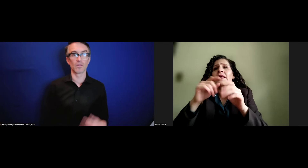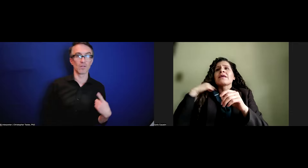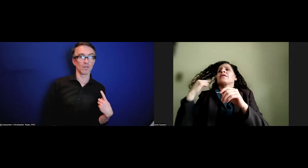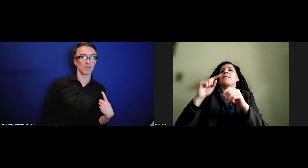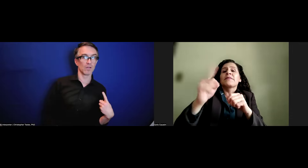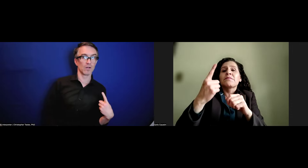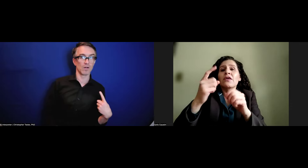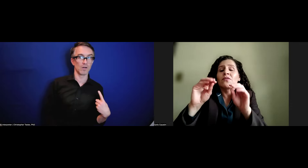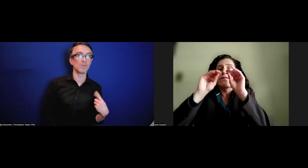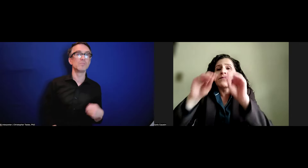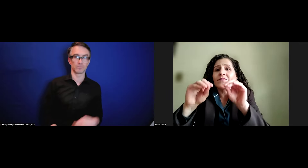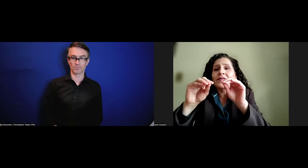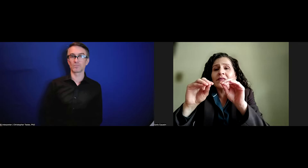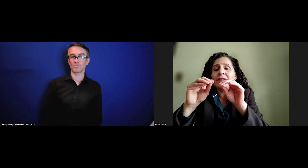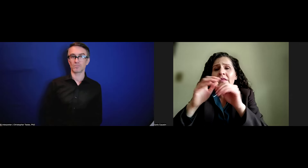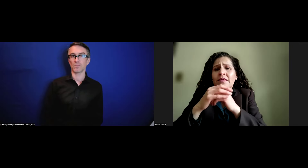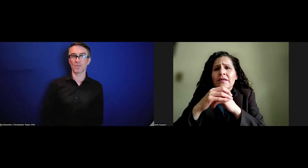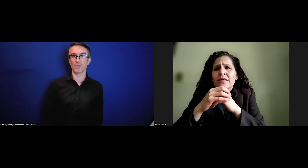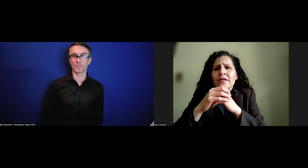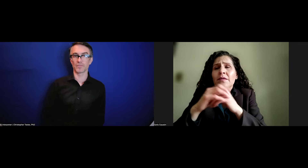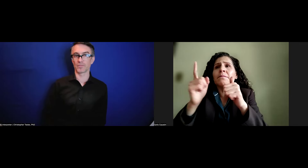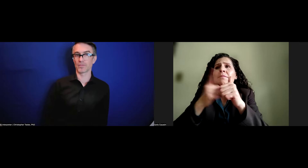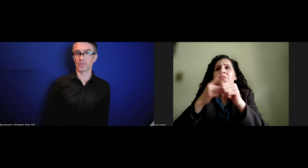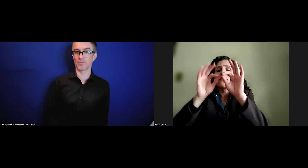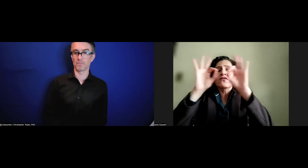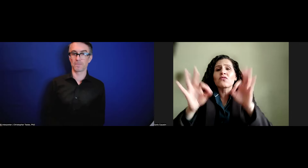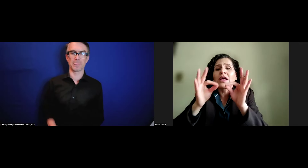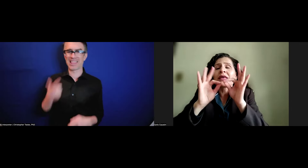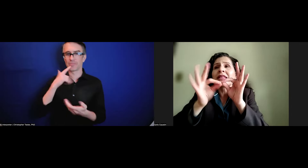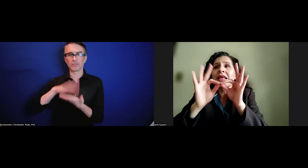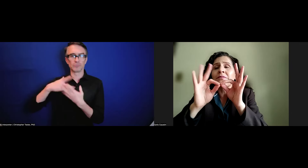Ah, Sorry. ingresos de llamadas no me han permitido poder